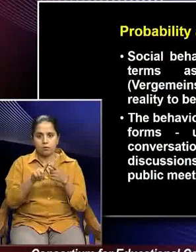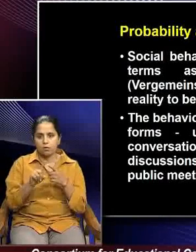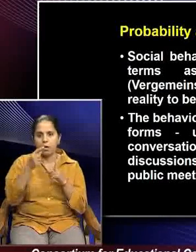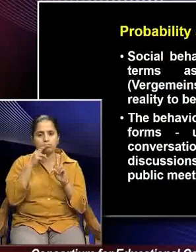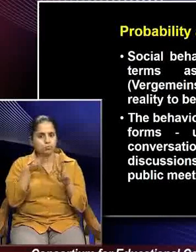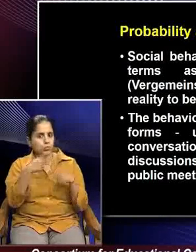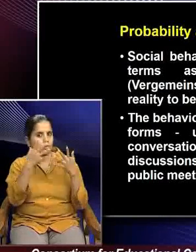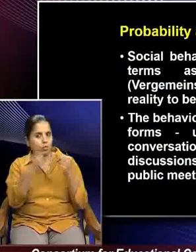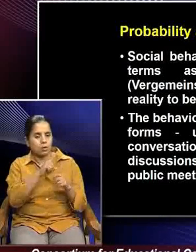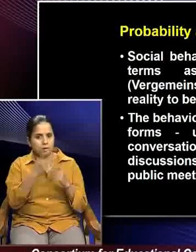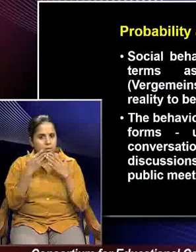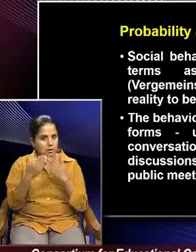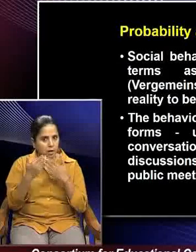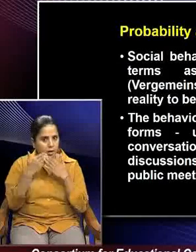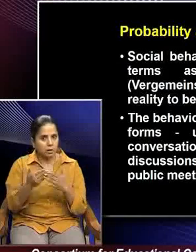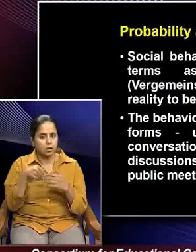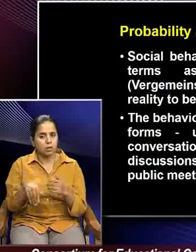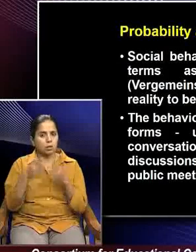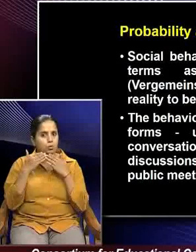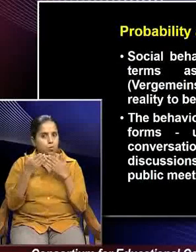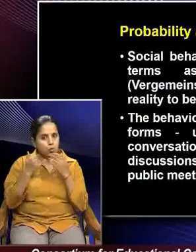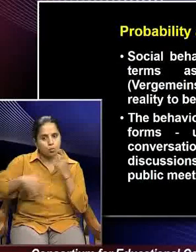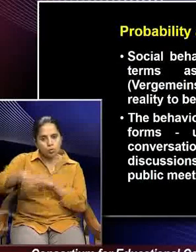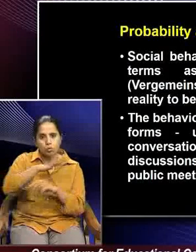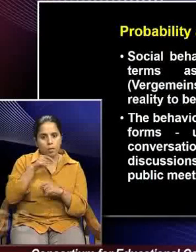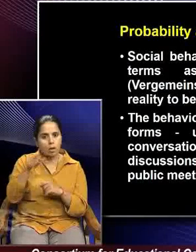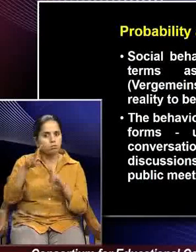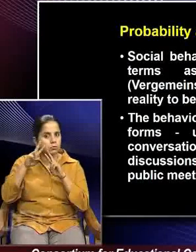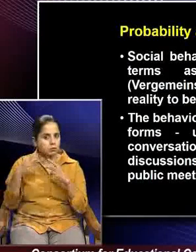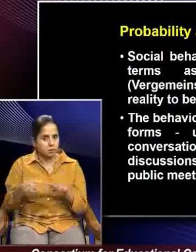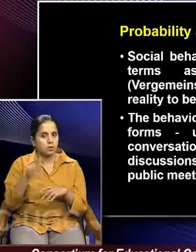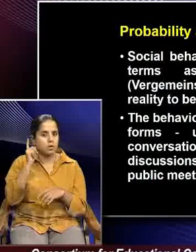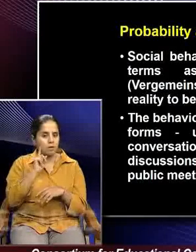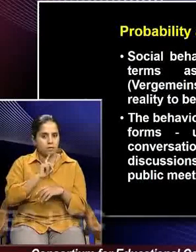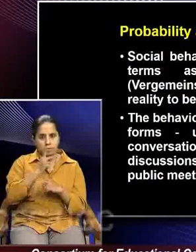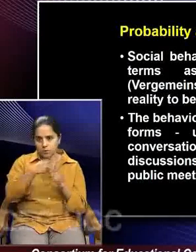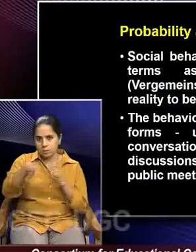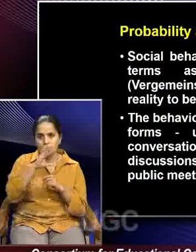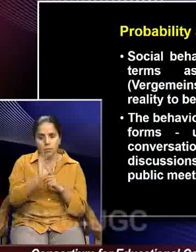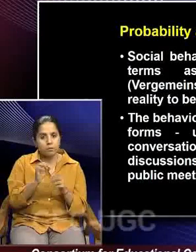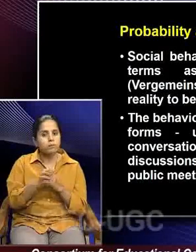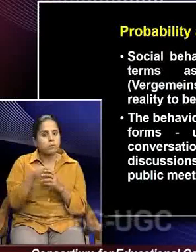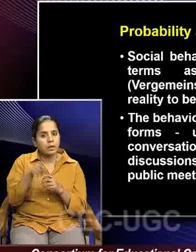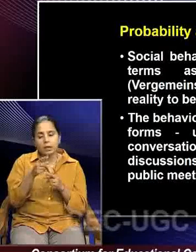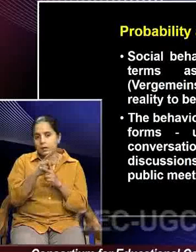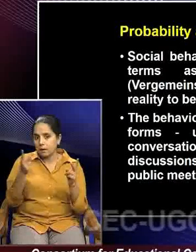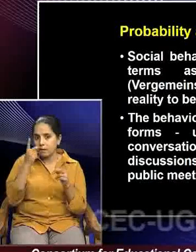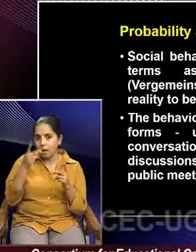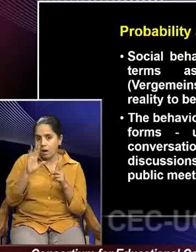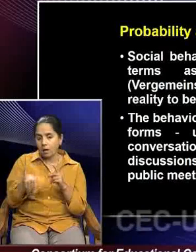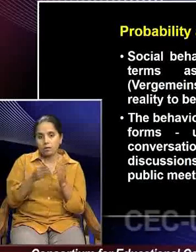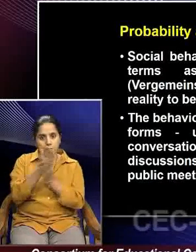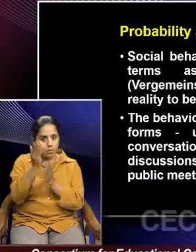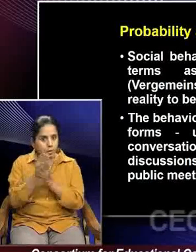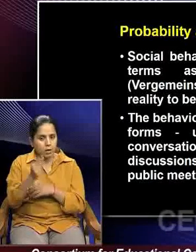reality to be studied by sociologists. Now, these behavior will include various forms. It is not kind